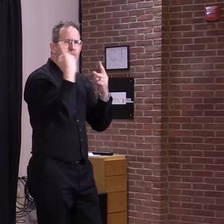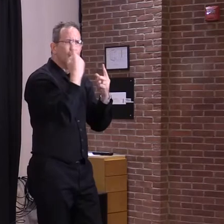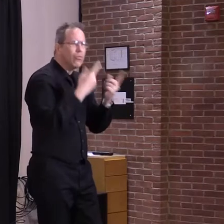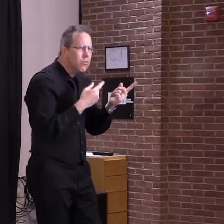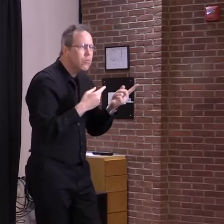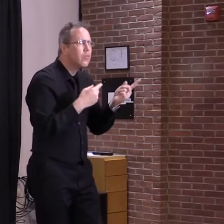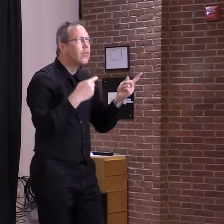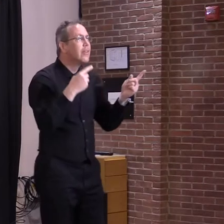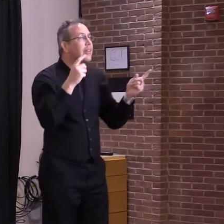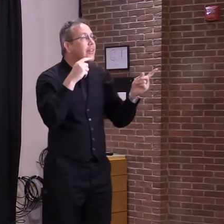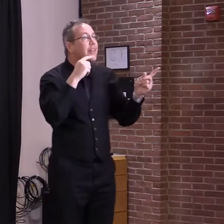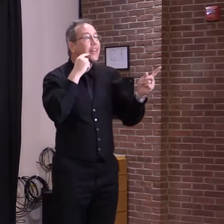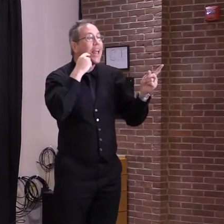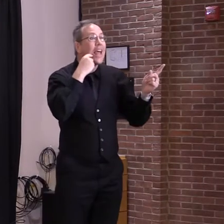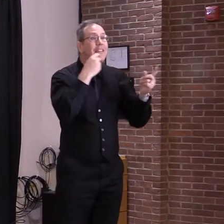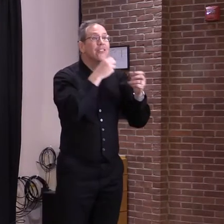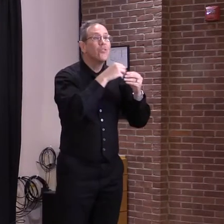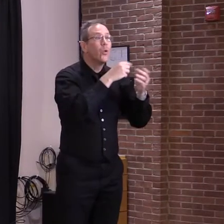No.